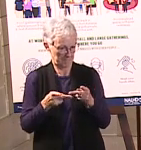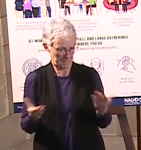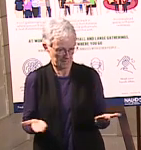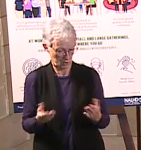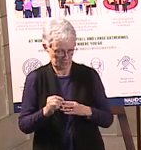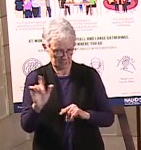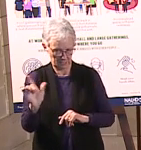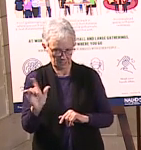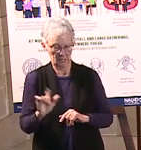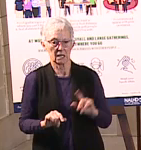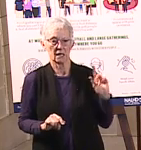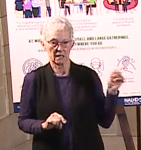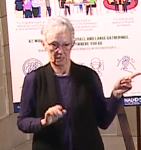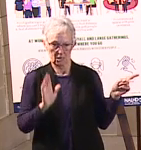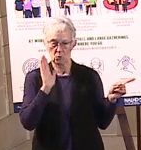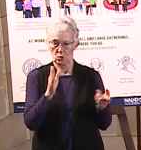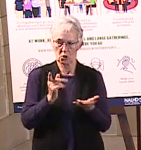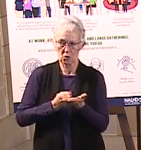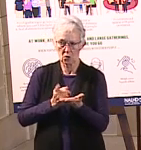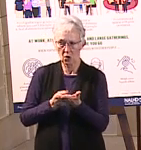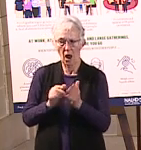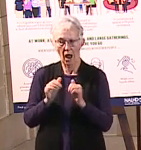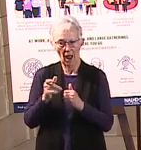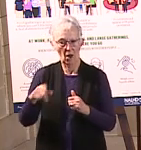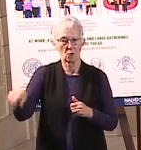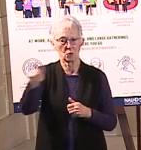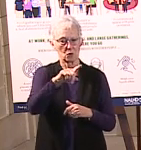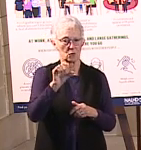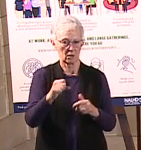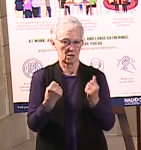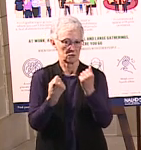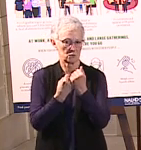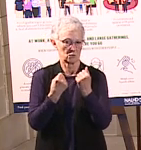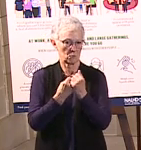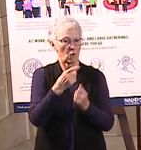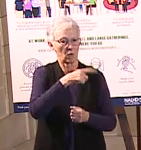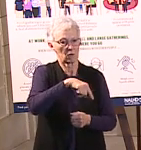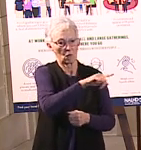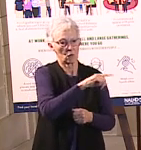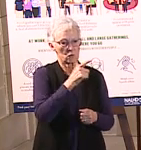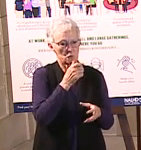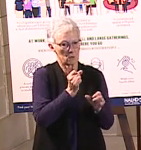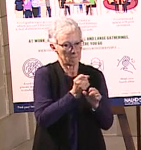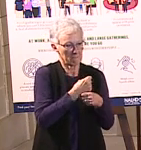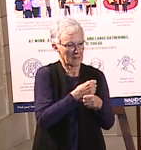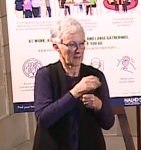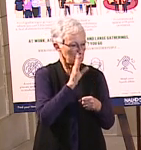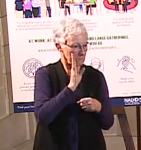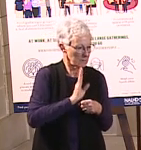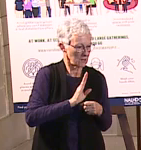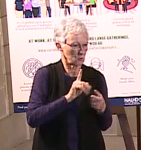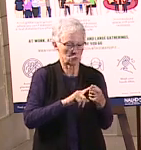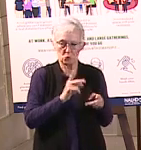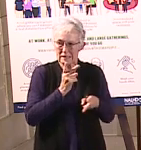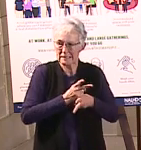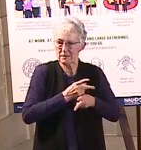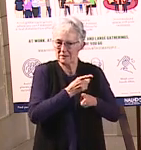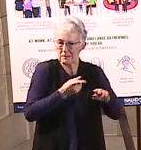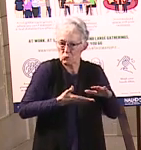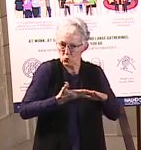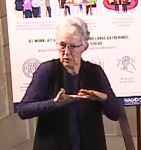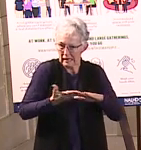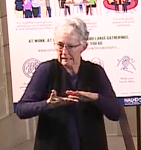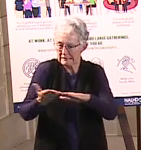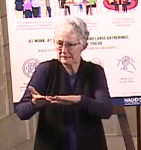our craft brewers and other businesses in that line of business as they go through this really difficult time, how the pandemic has impacted